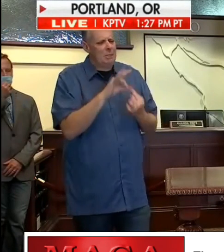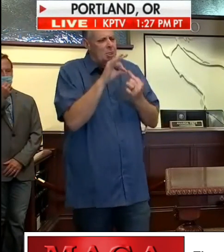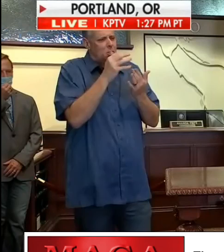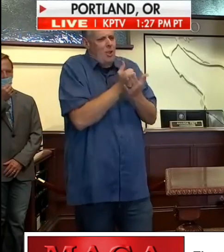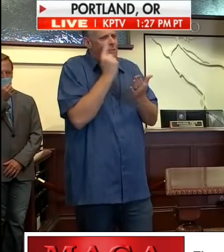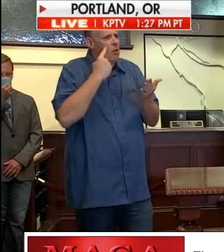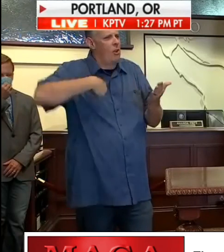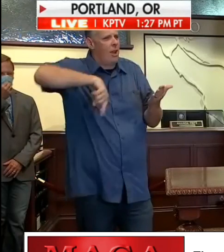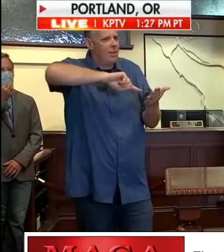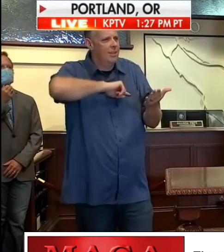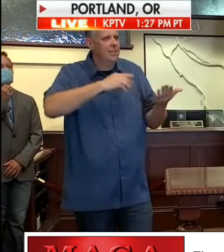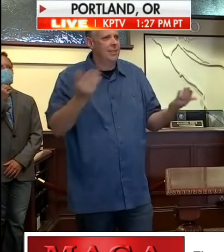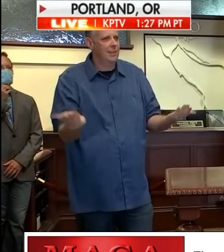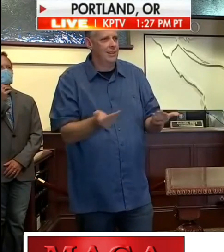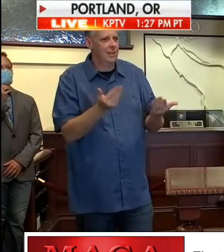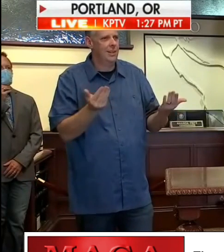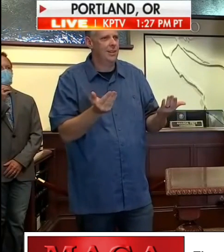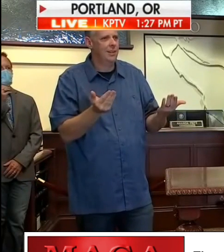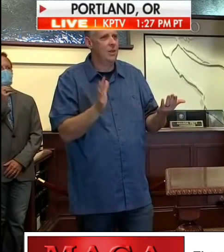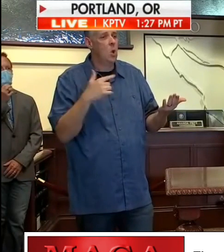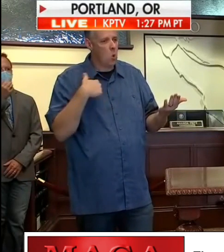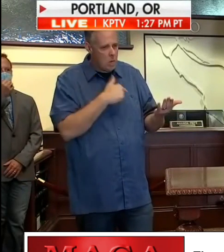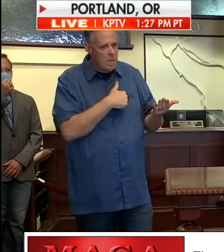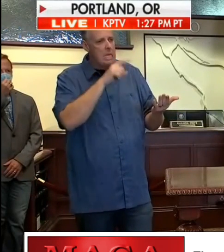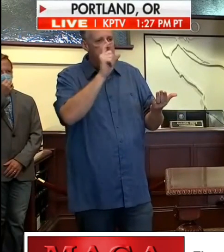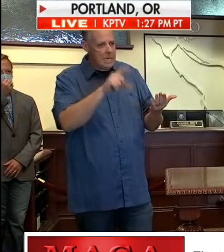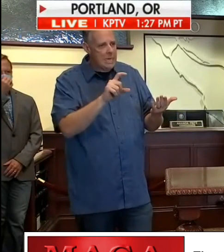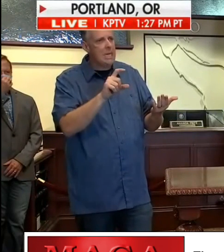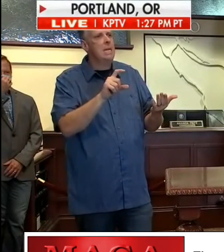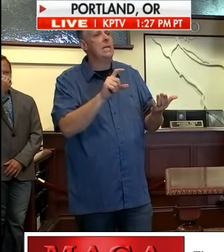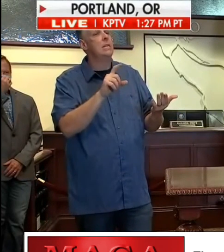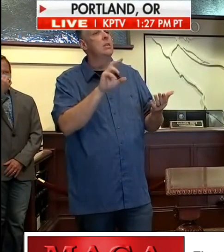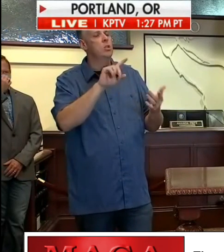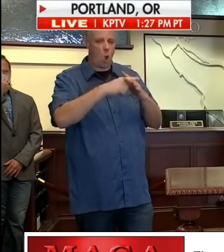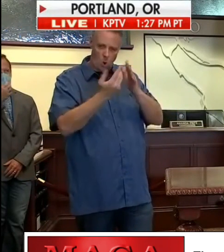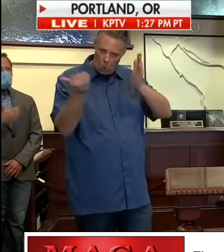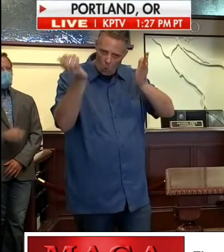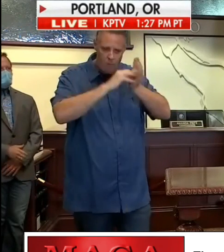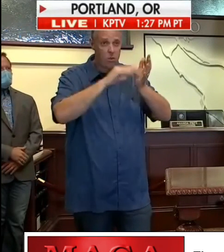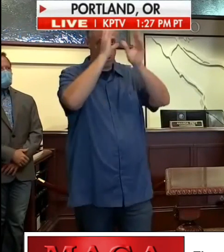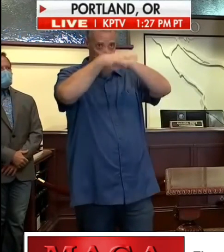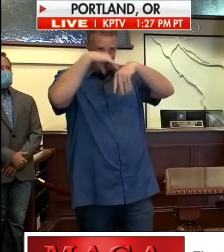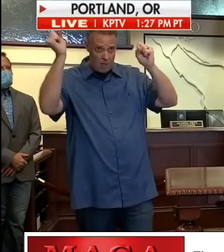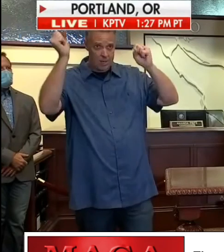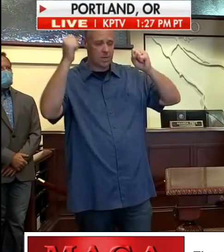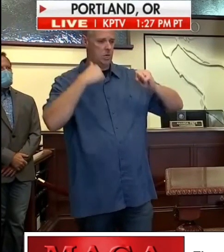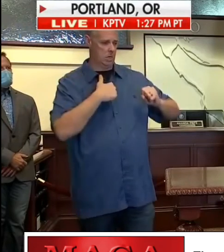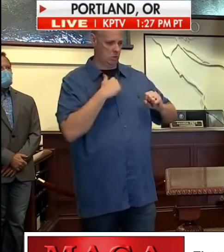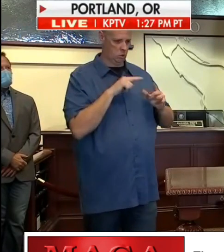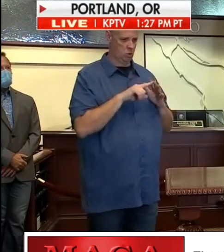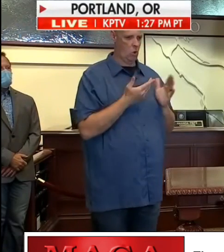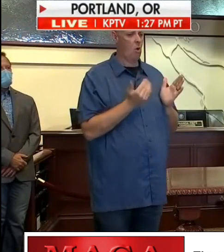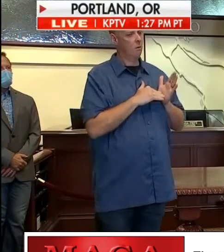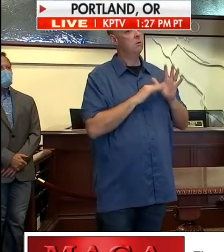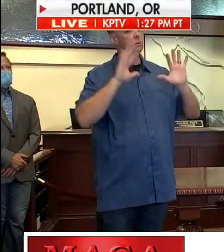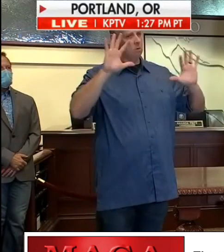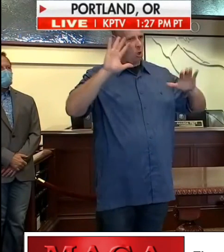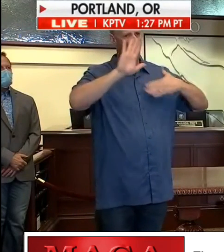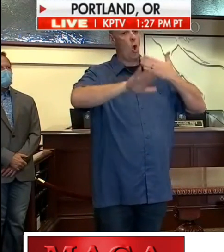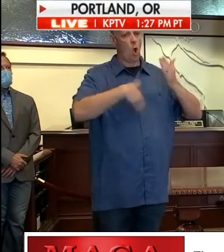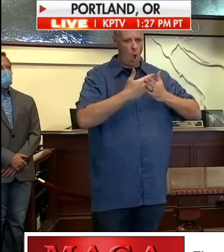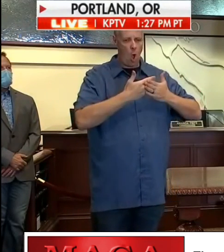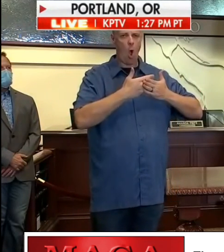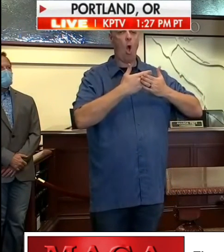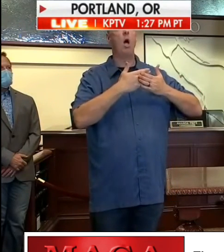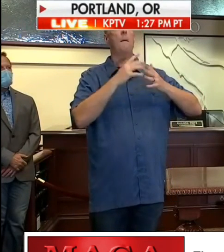us. We need to reset. The president needs to reset. I need to reset. This community needs to